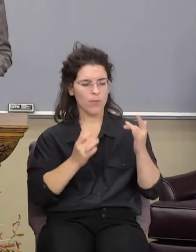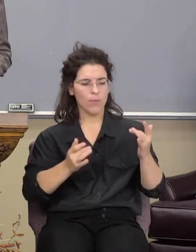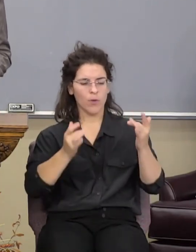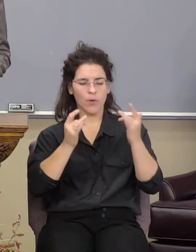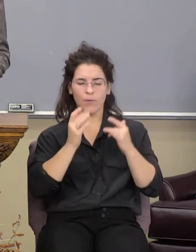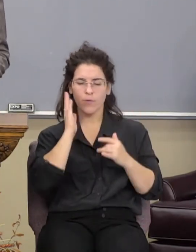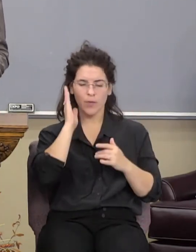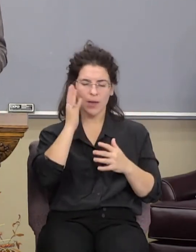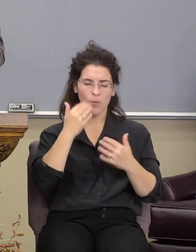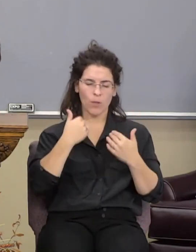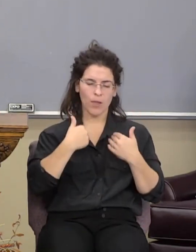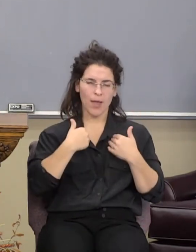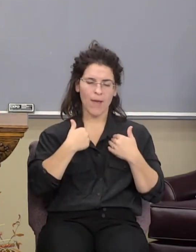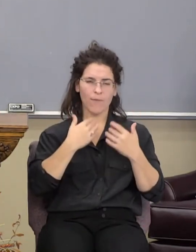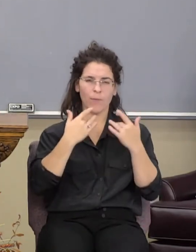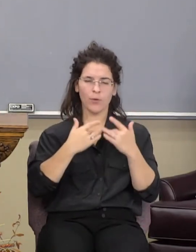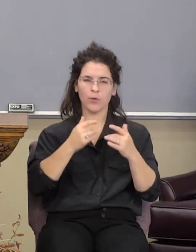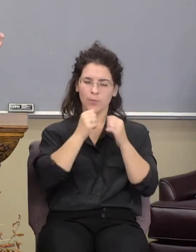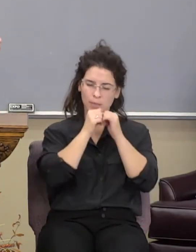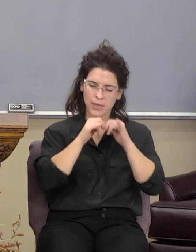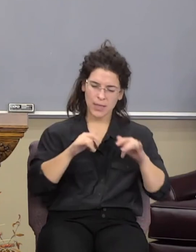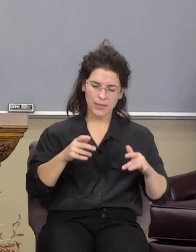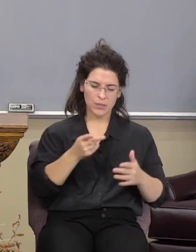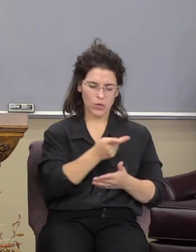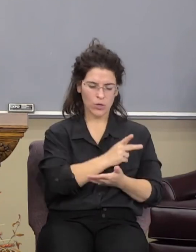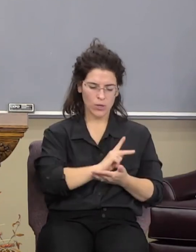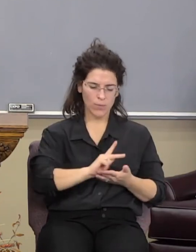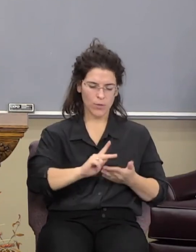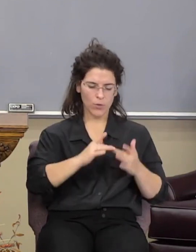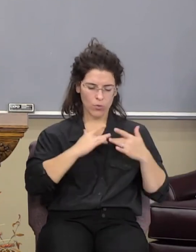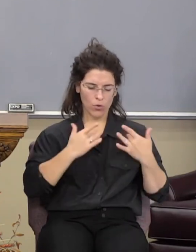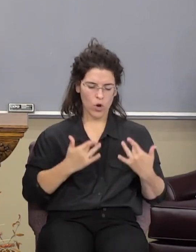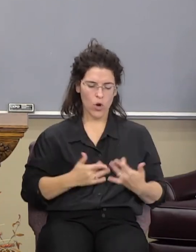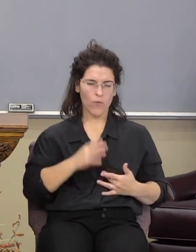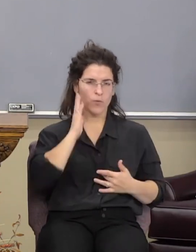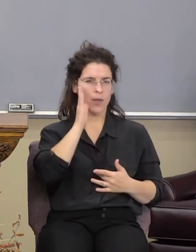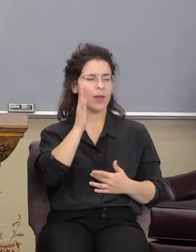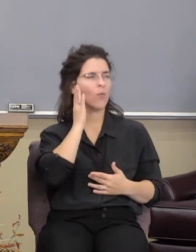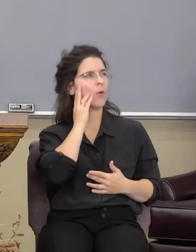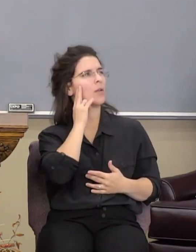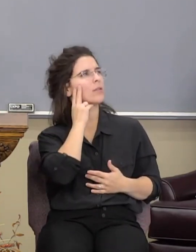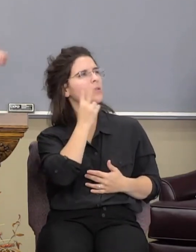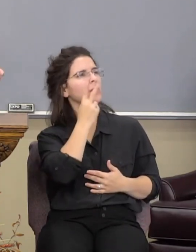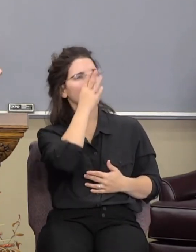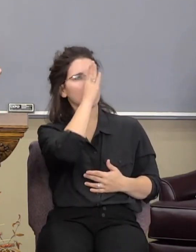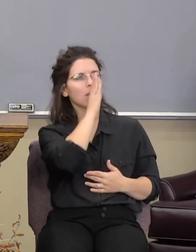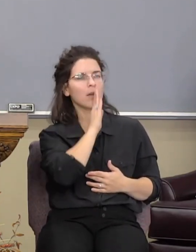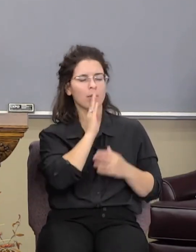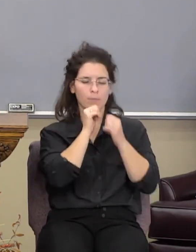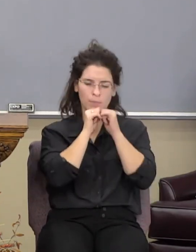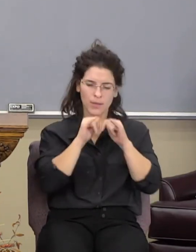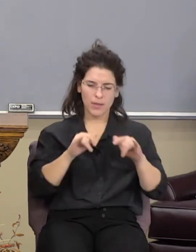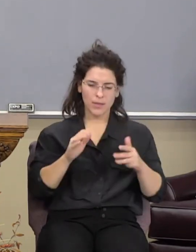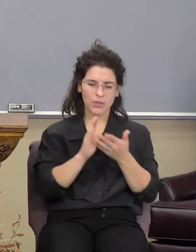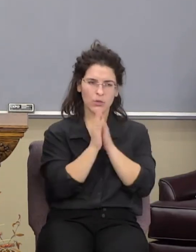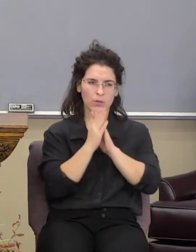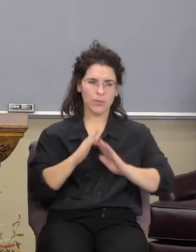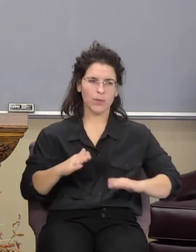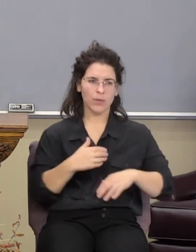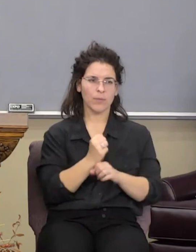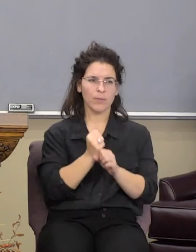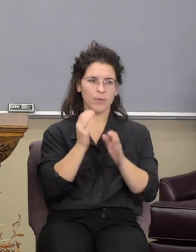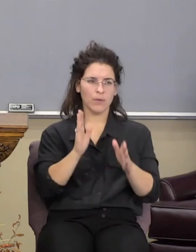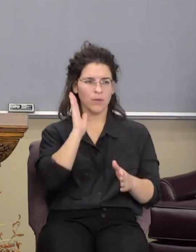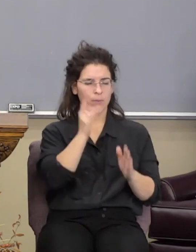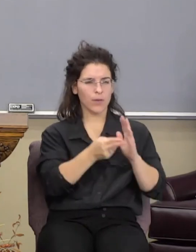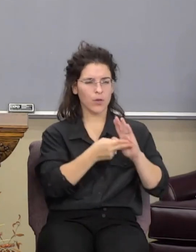shall obtain mercy. Blessed are the pure in heart, for they shall see God. Blessed are the peacemakers, for they shall be